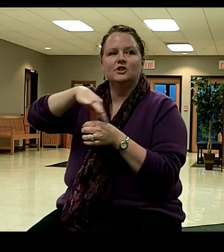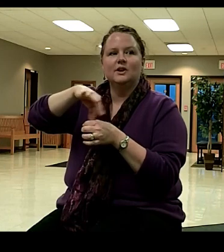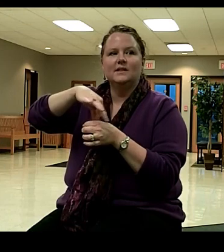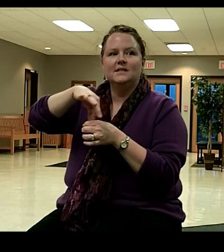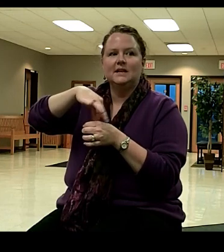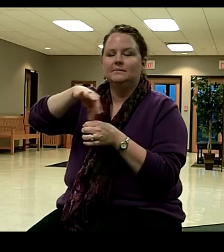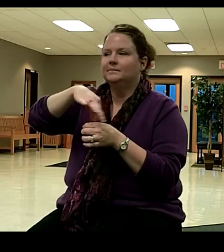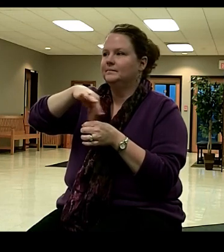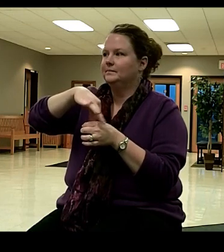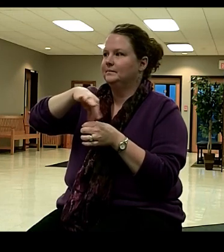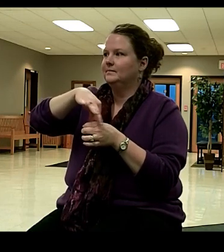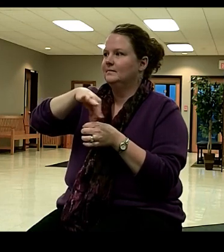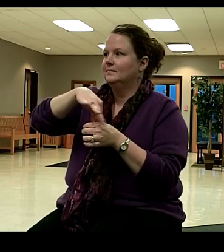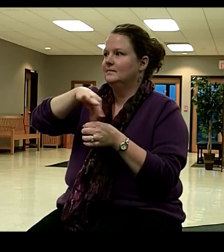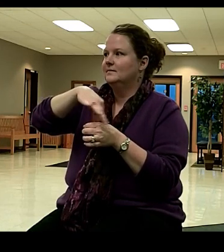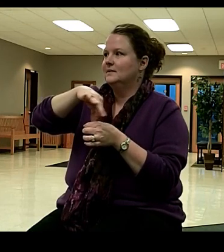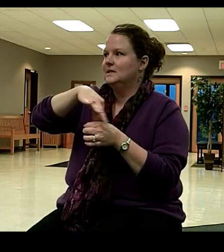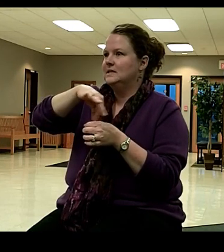stirring the tea. Tea.